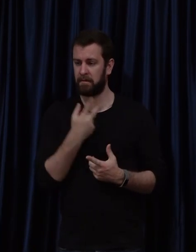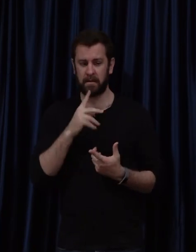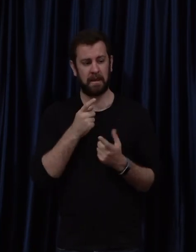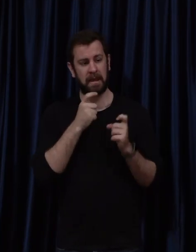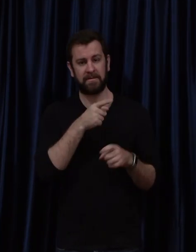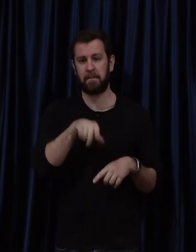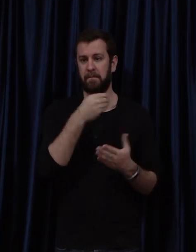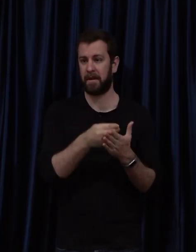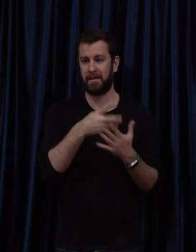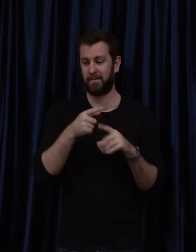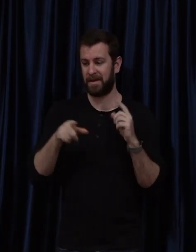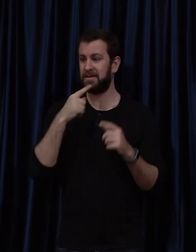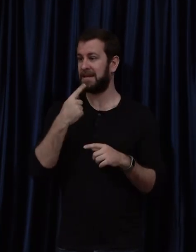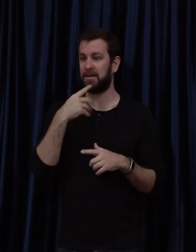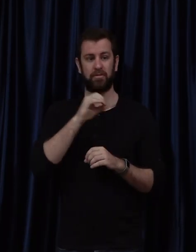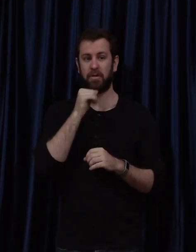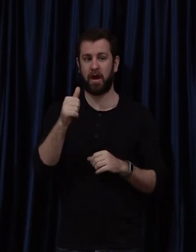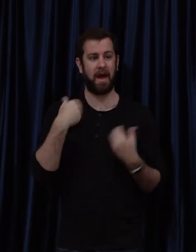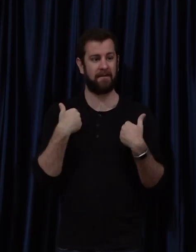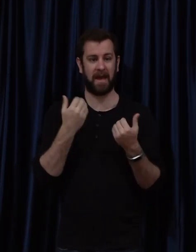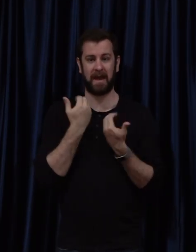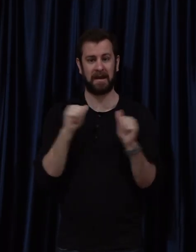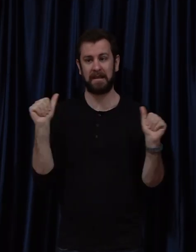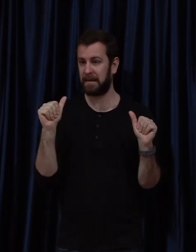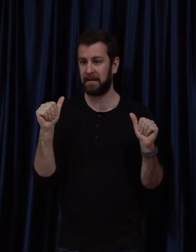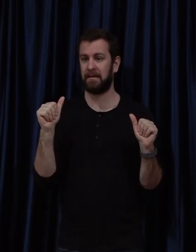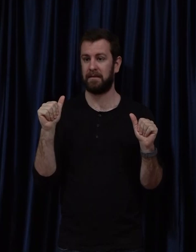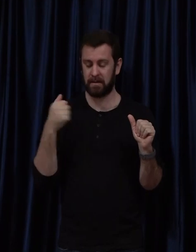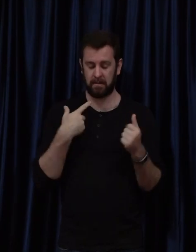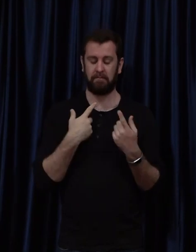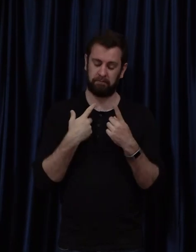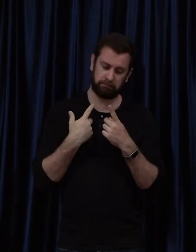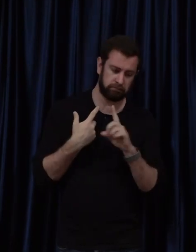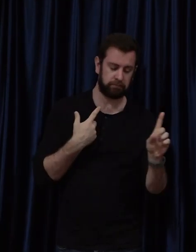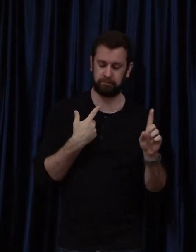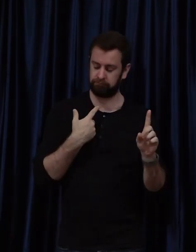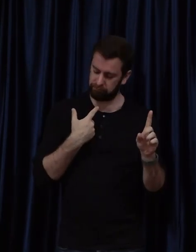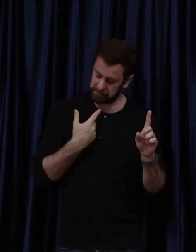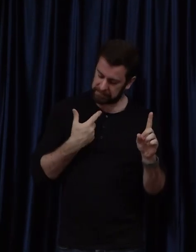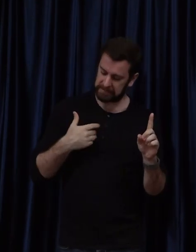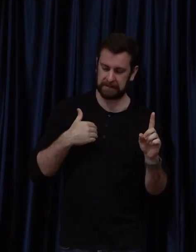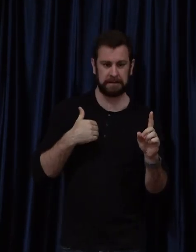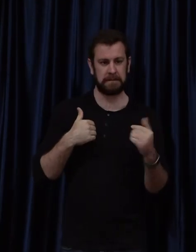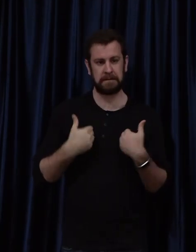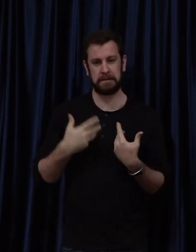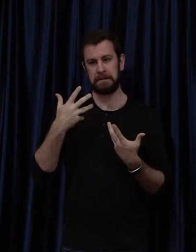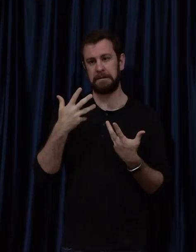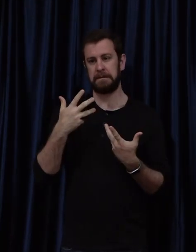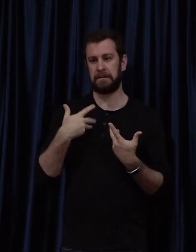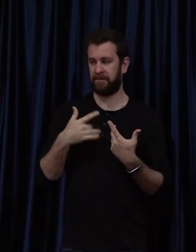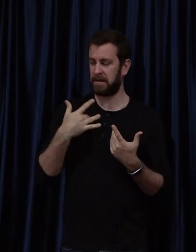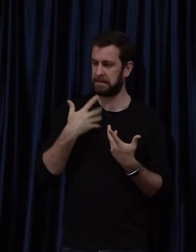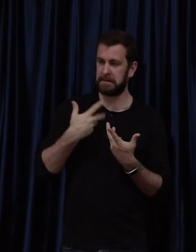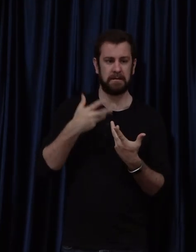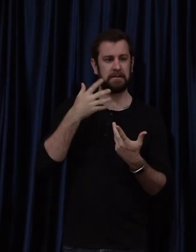funds, and you say you don't have anything. They turn while they tear and sob that they don't have anything to give. He got up that